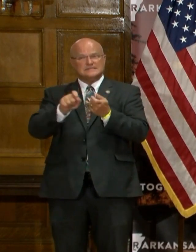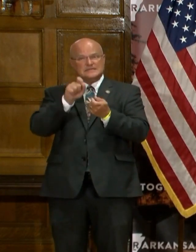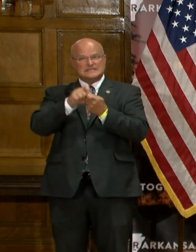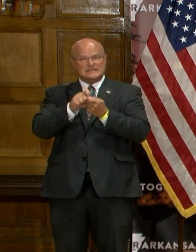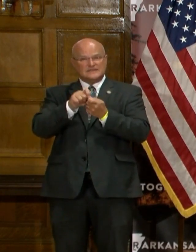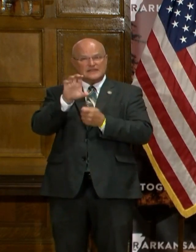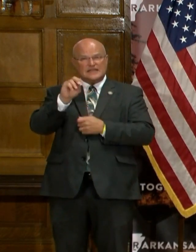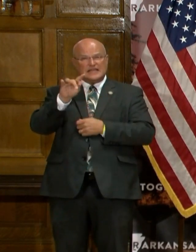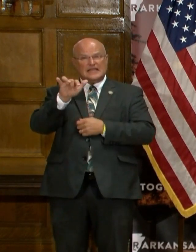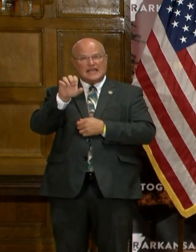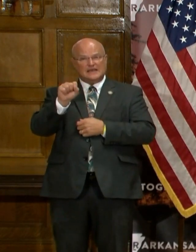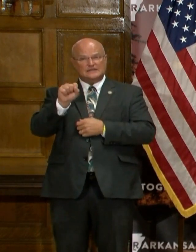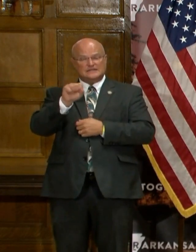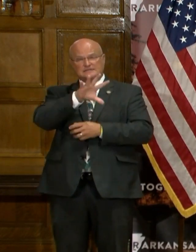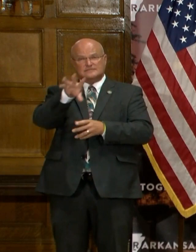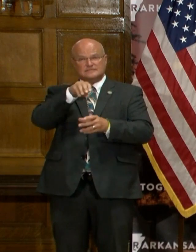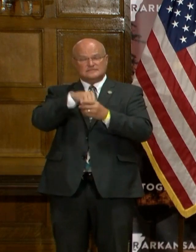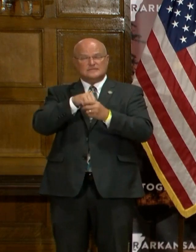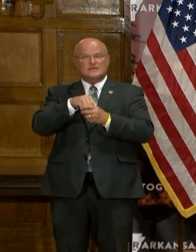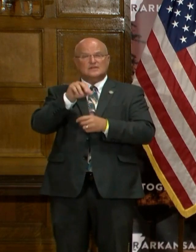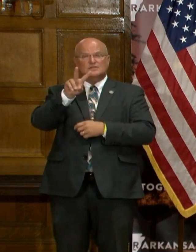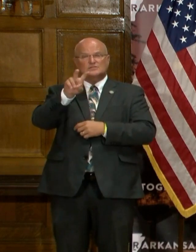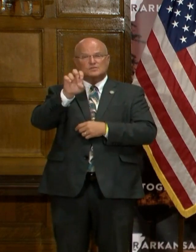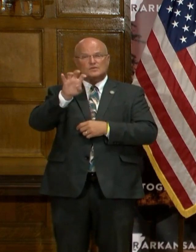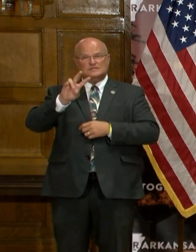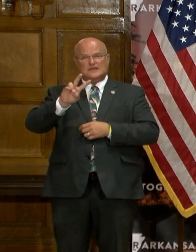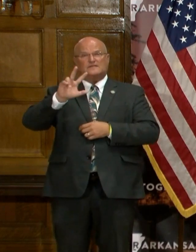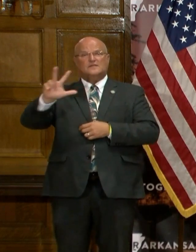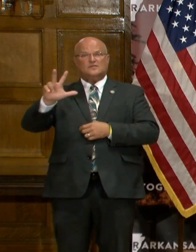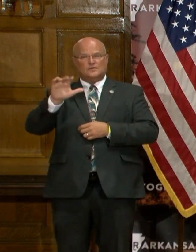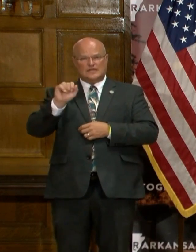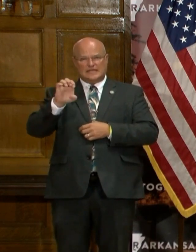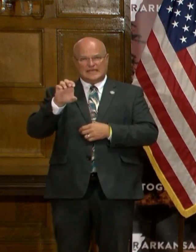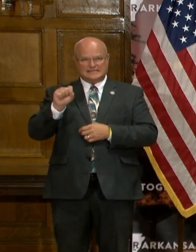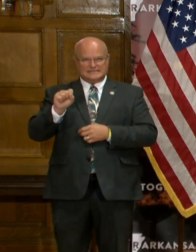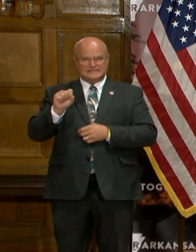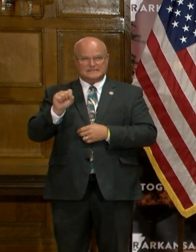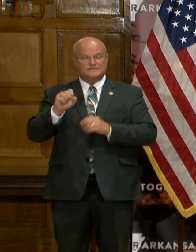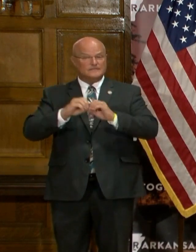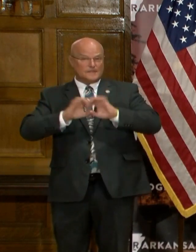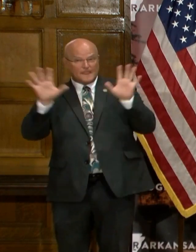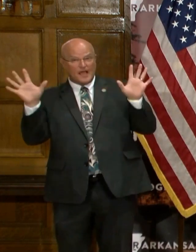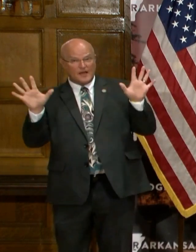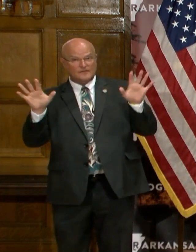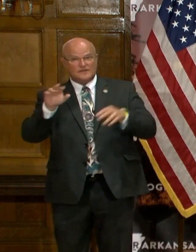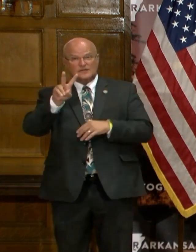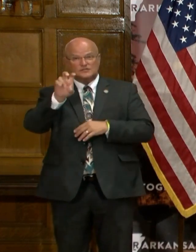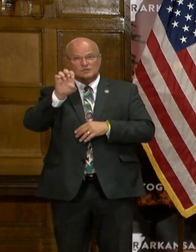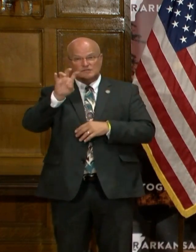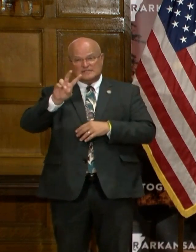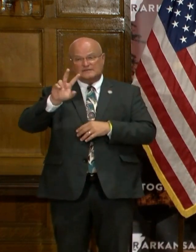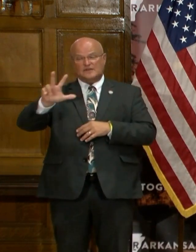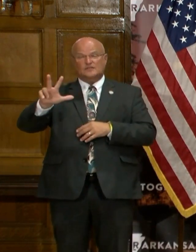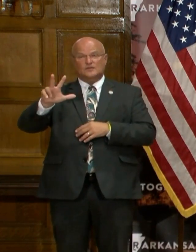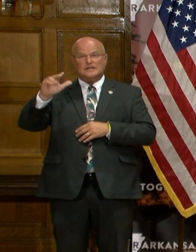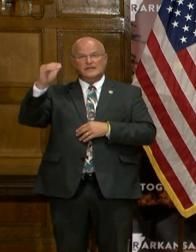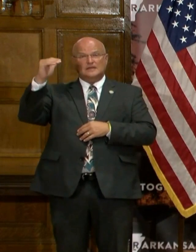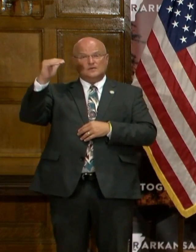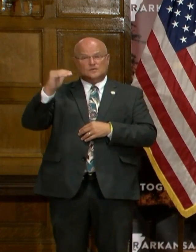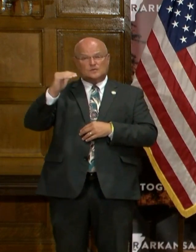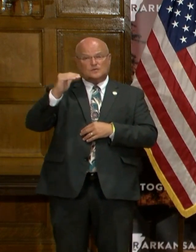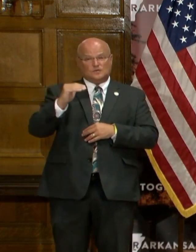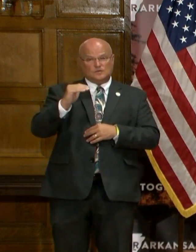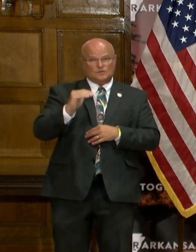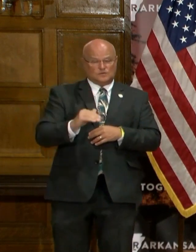specific counties that make up the 273 additional cases. Obviously, the 273 is a decline from